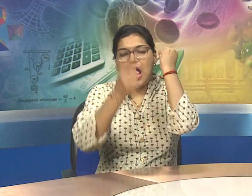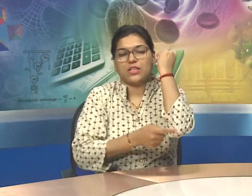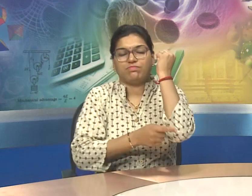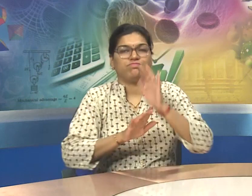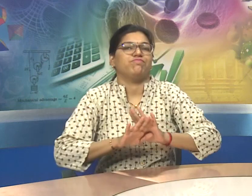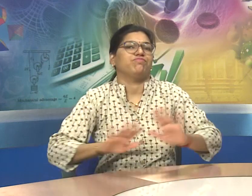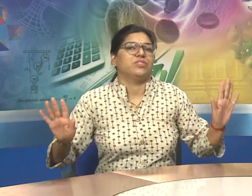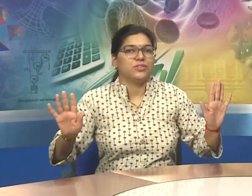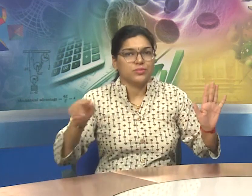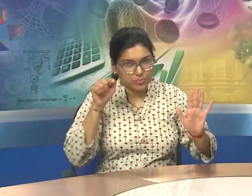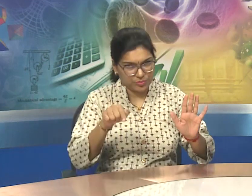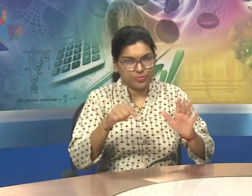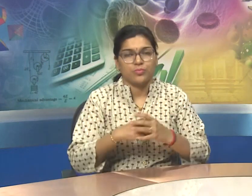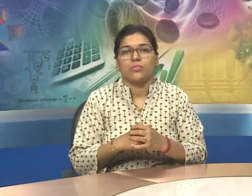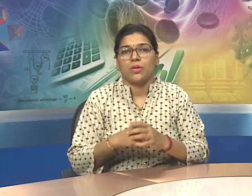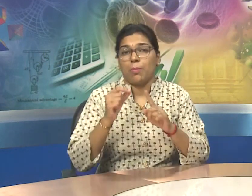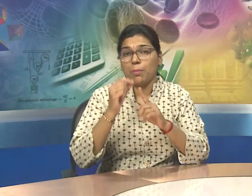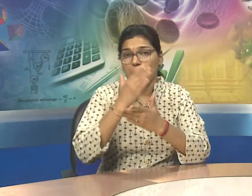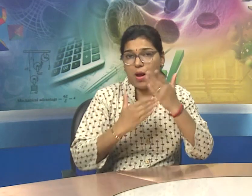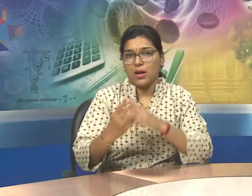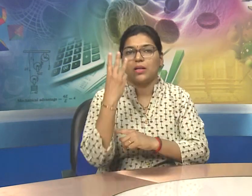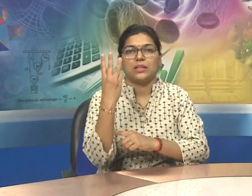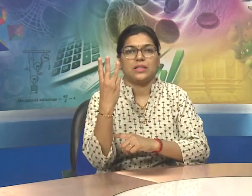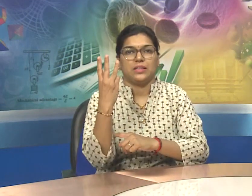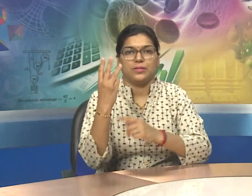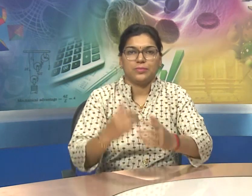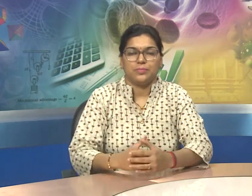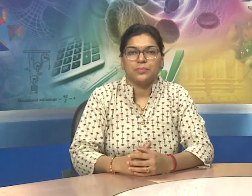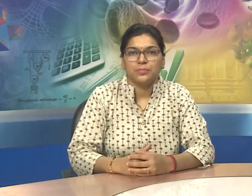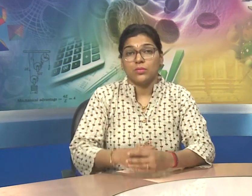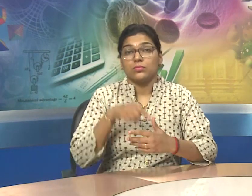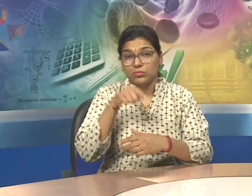number 13, video part 3.